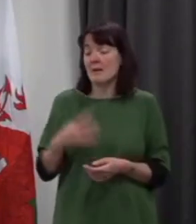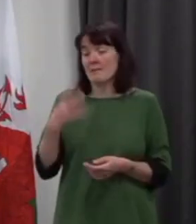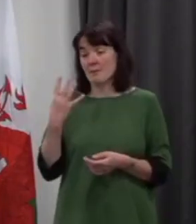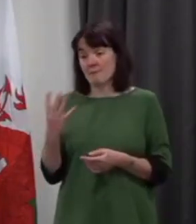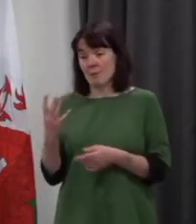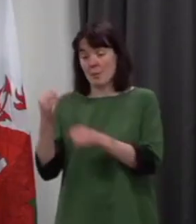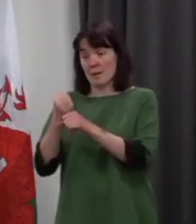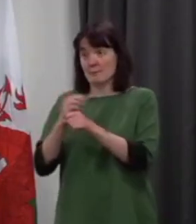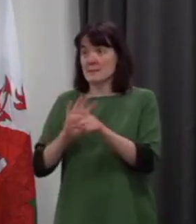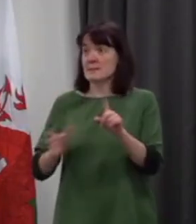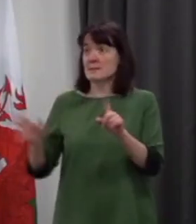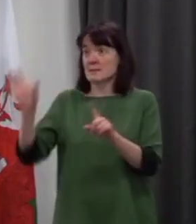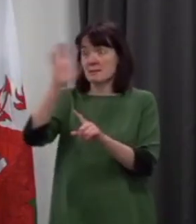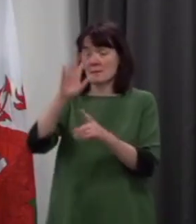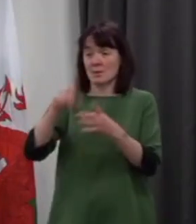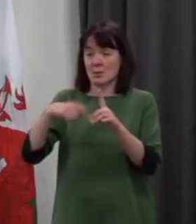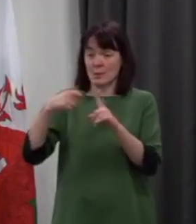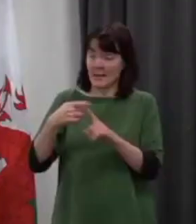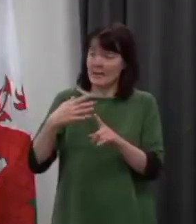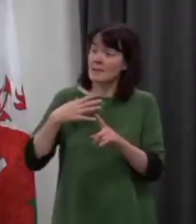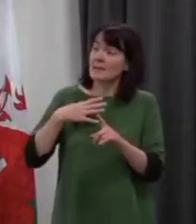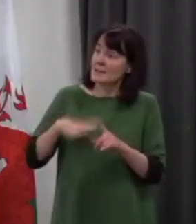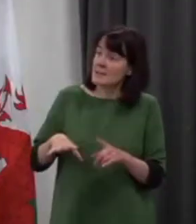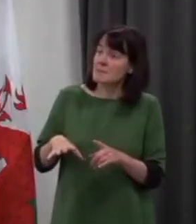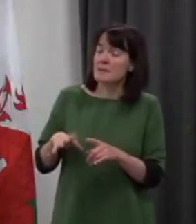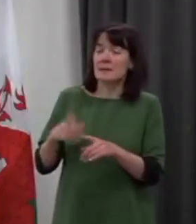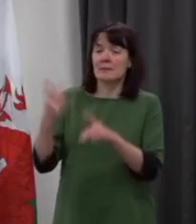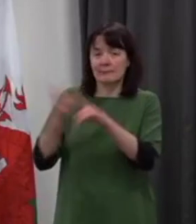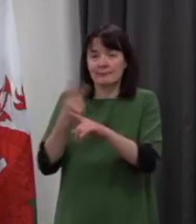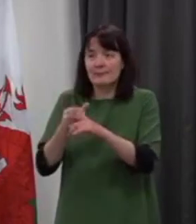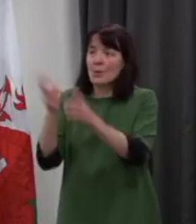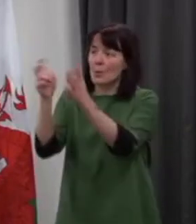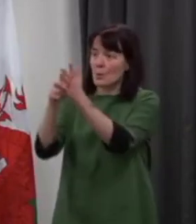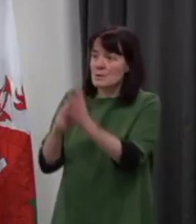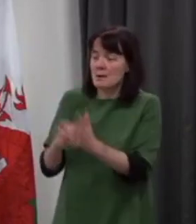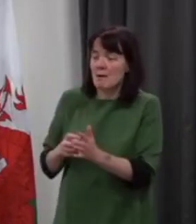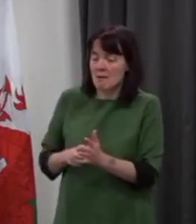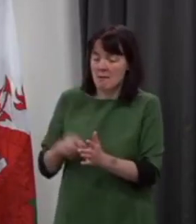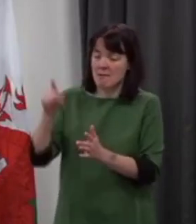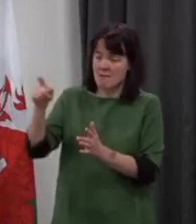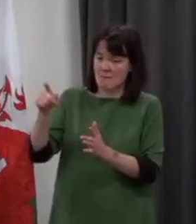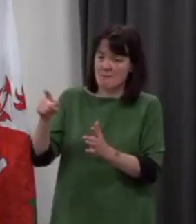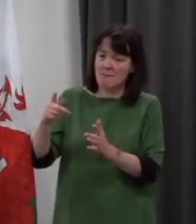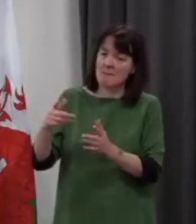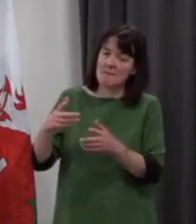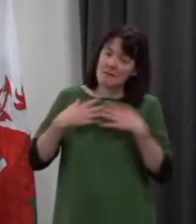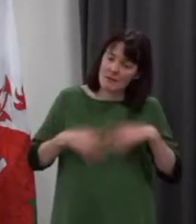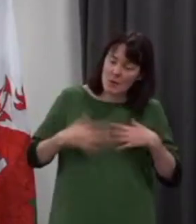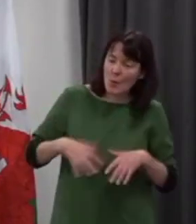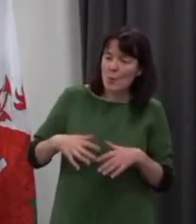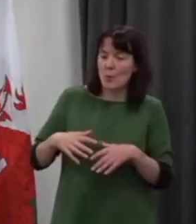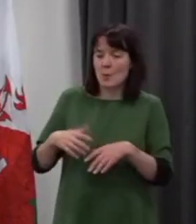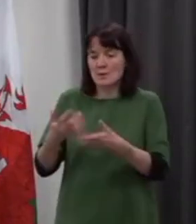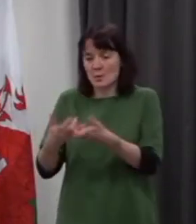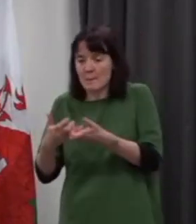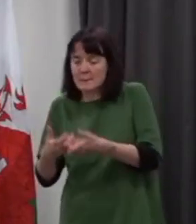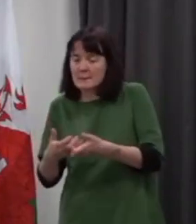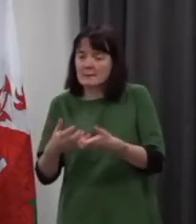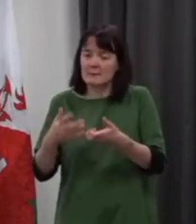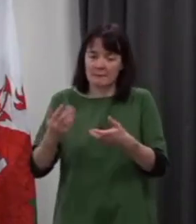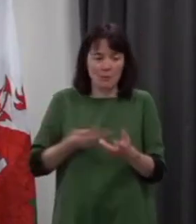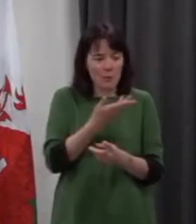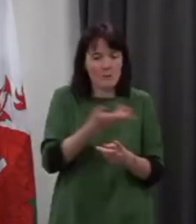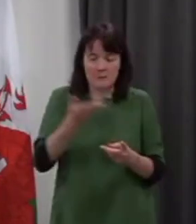we're reacquiring and resupplying our stock PPE in accordance with that guidance and any changes that might come from